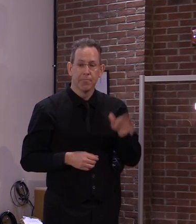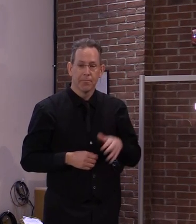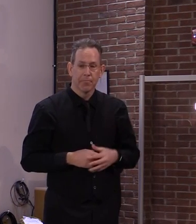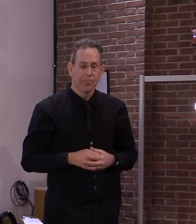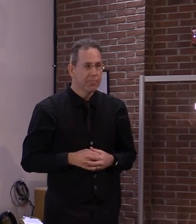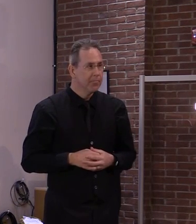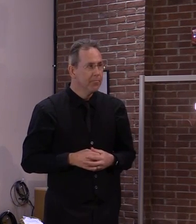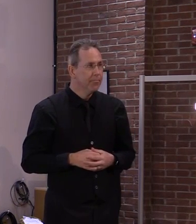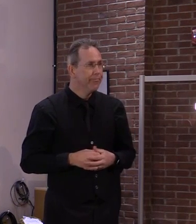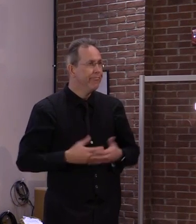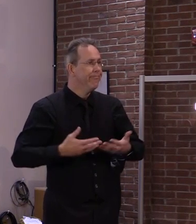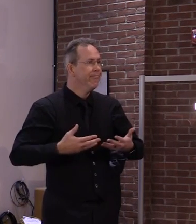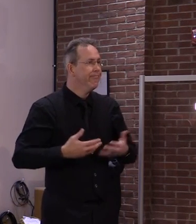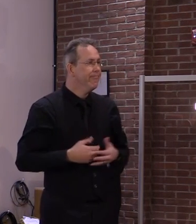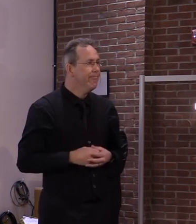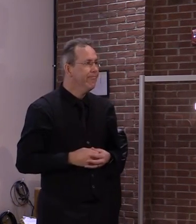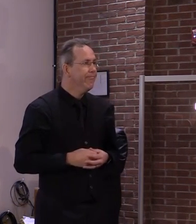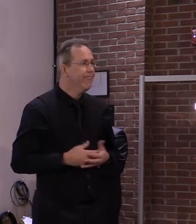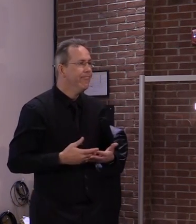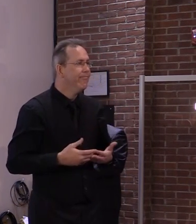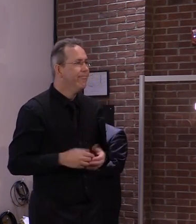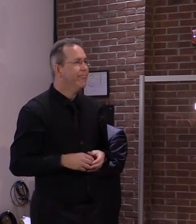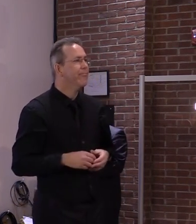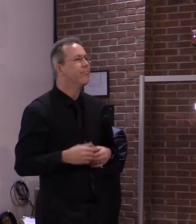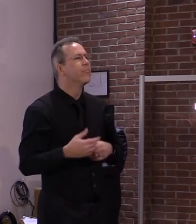All right, we'll go to Greg at the County Courier.